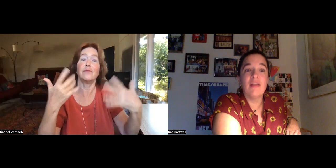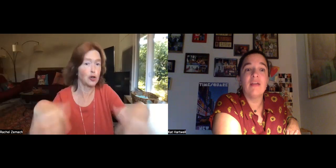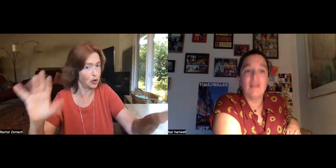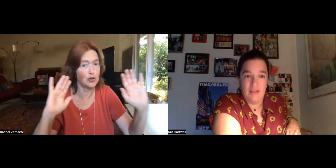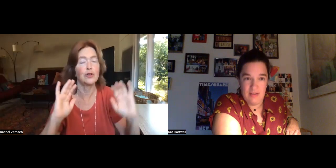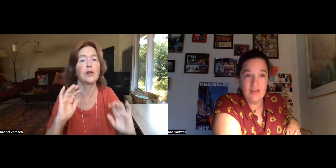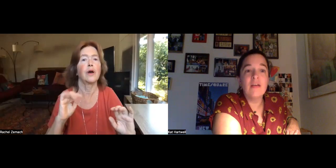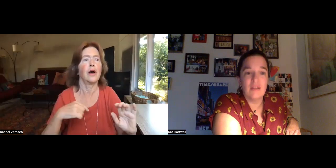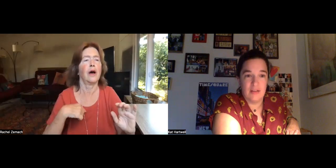Finish.